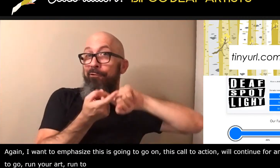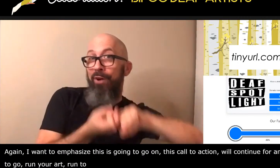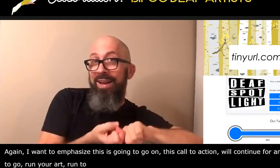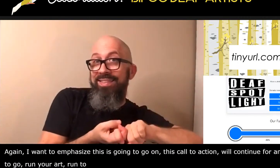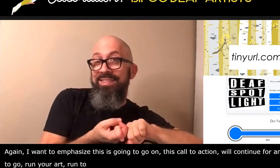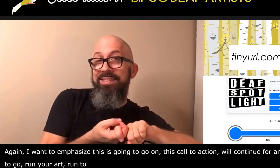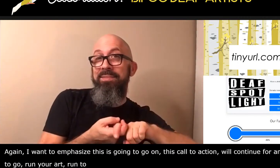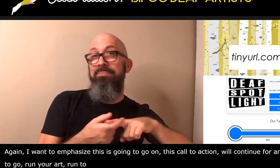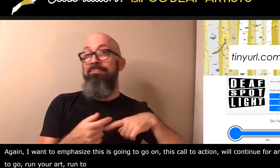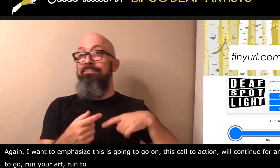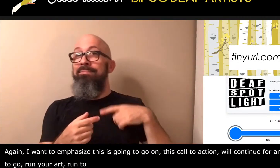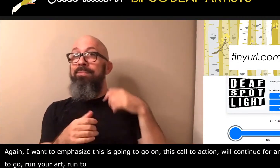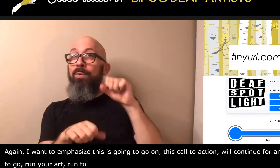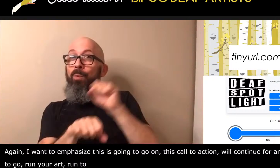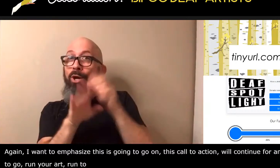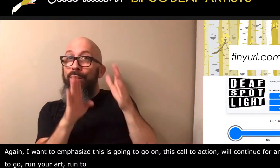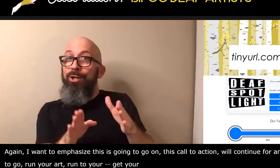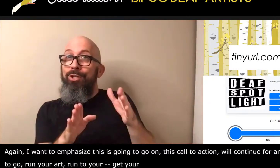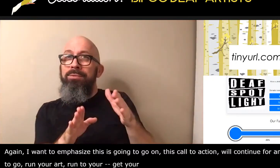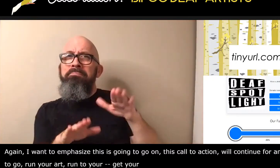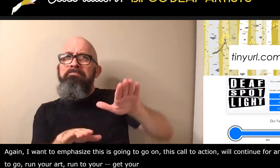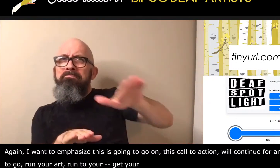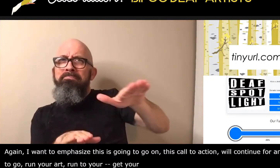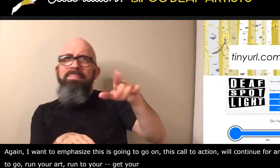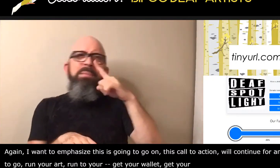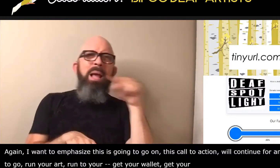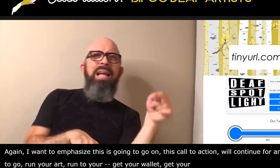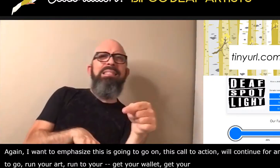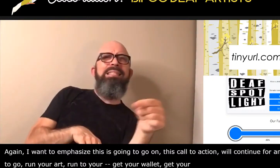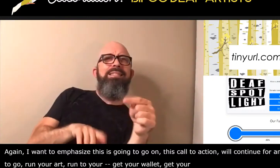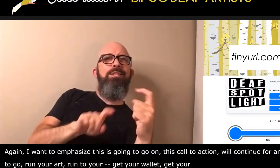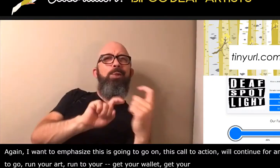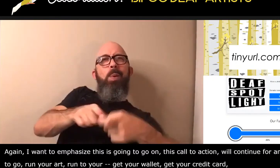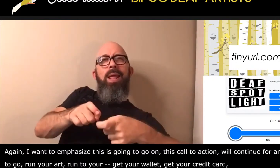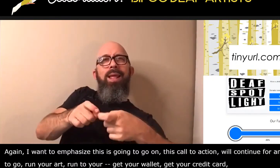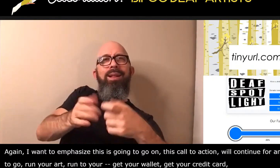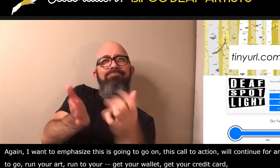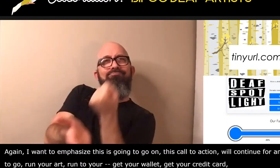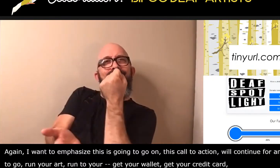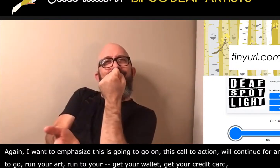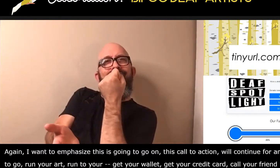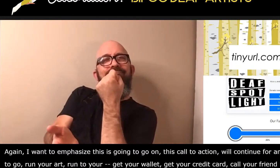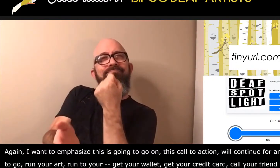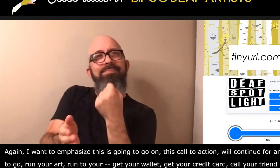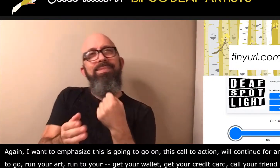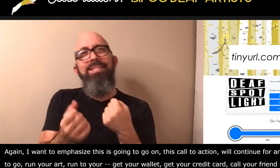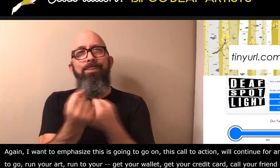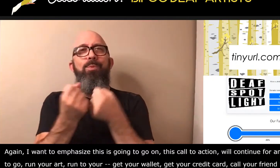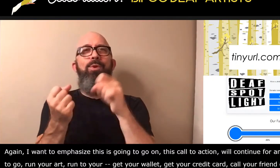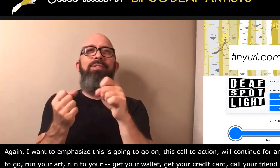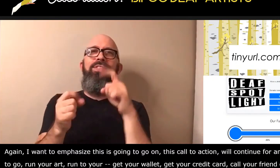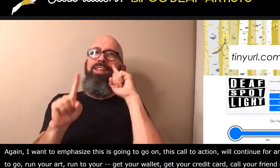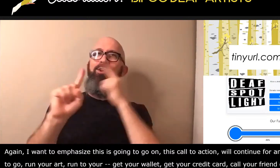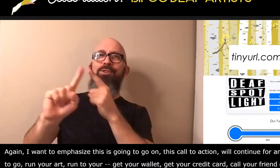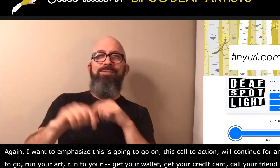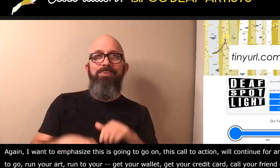to get your wallet, to get your credit card, call your friends or family, coworkers to let them know